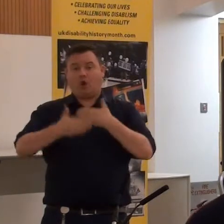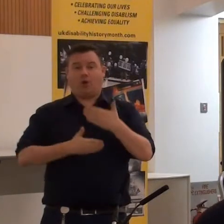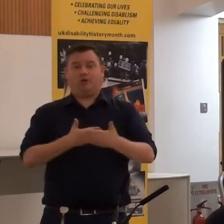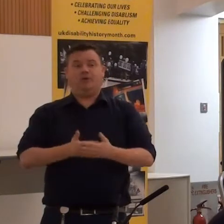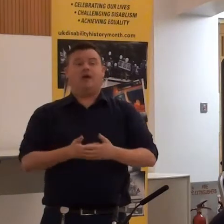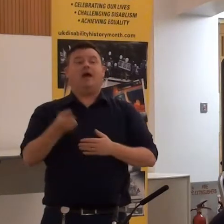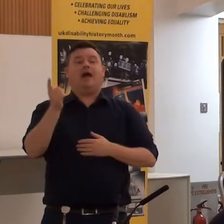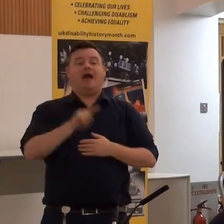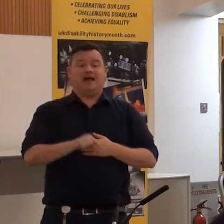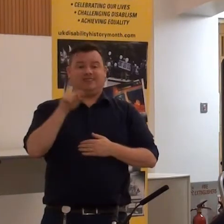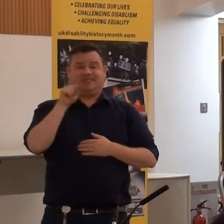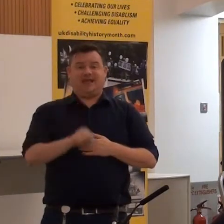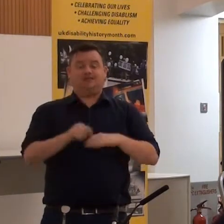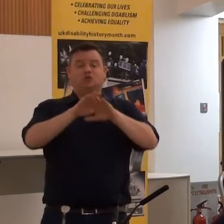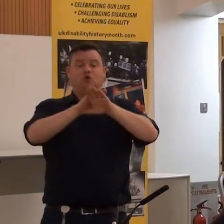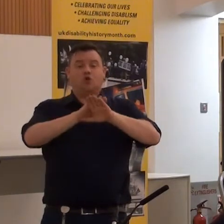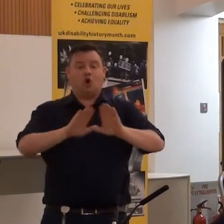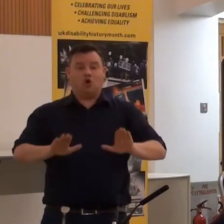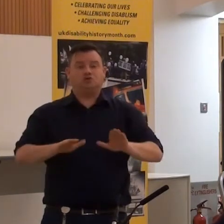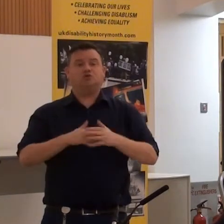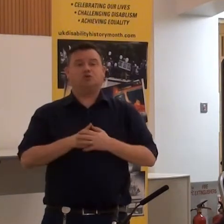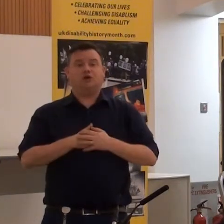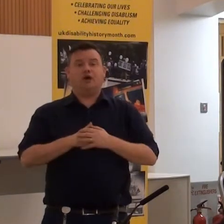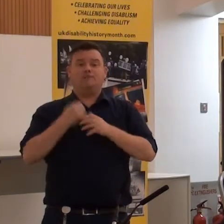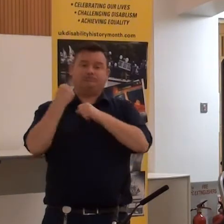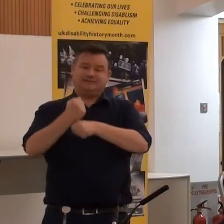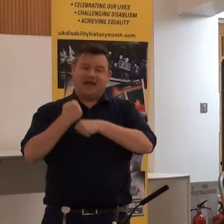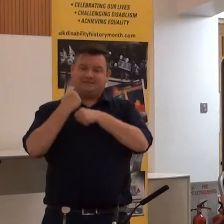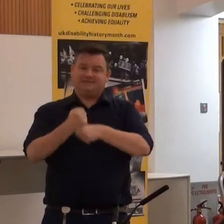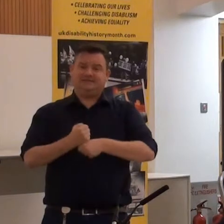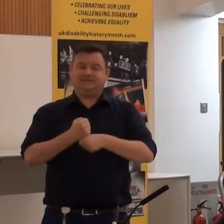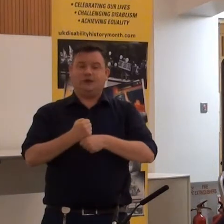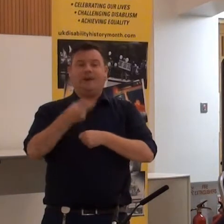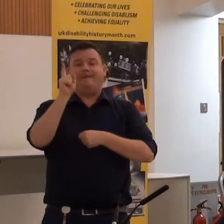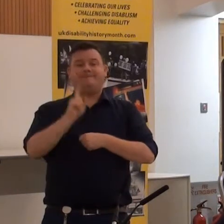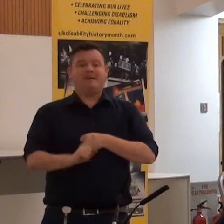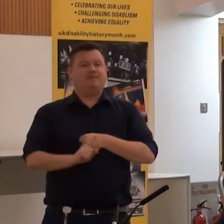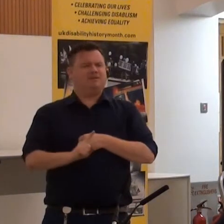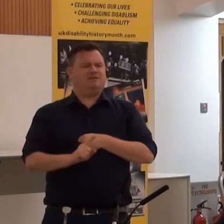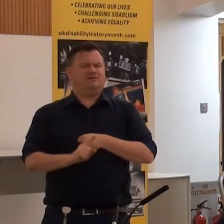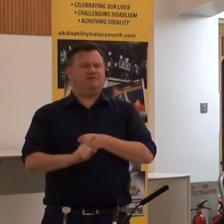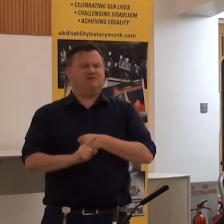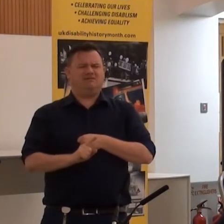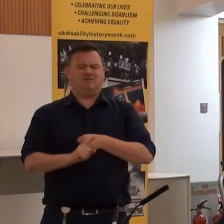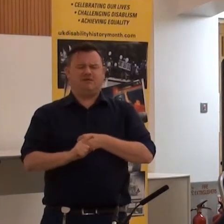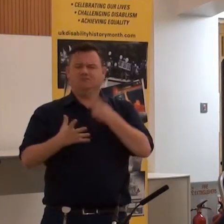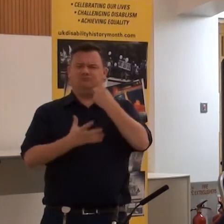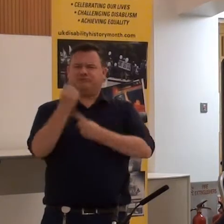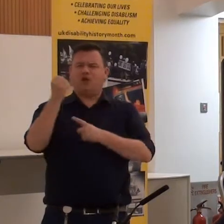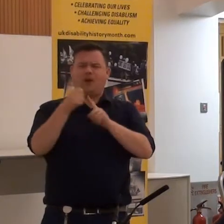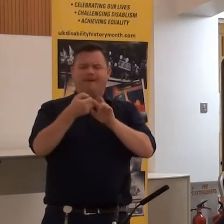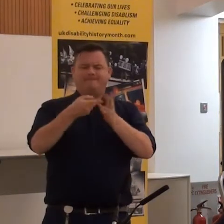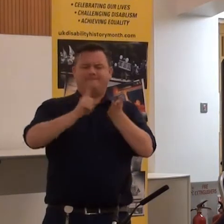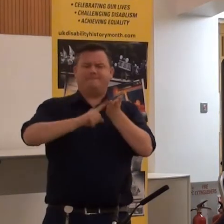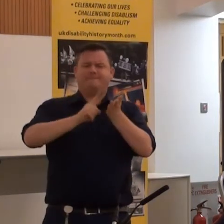And that is not being protested, do you know? People smashed the poll tax in the 90s. Why haven't